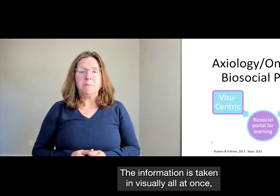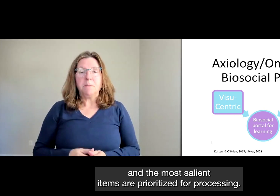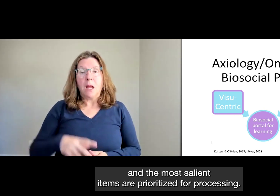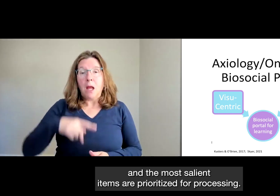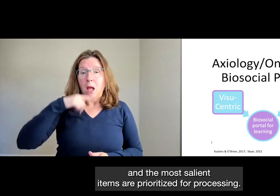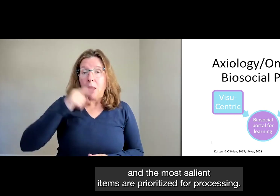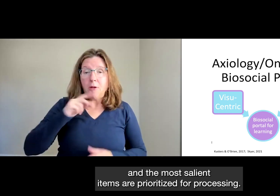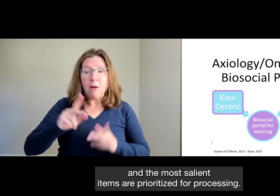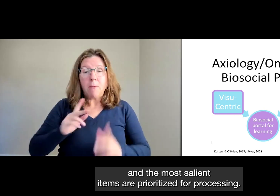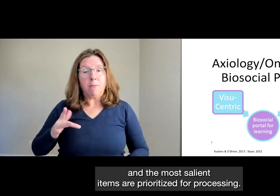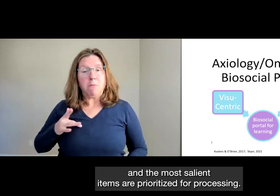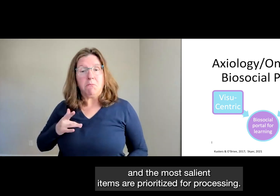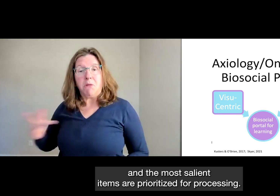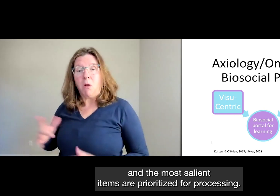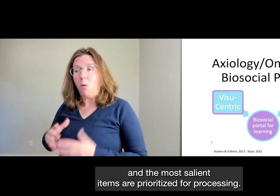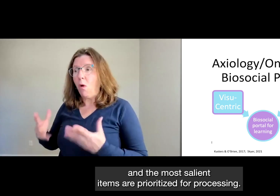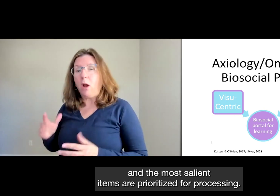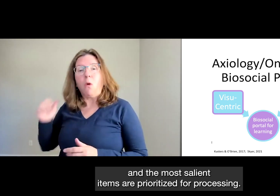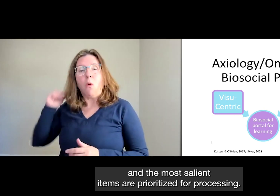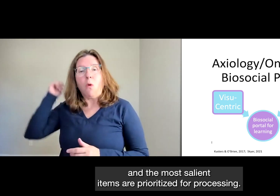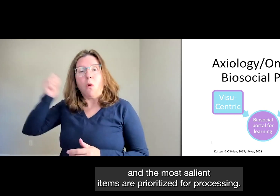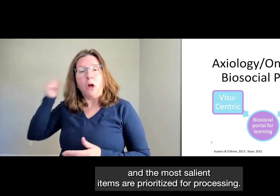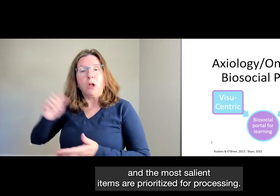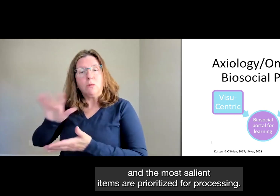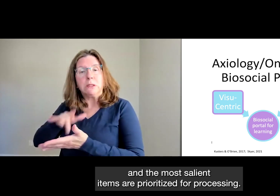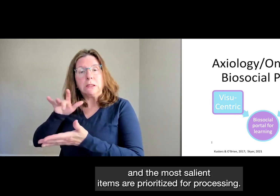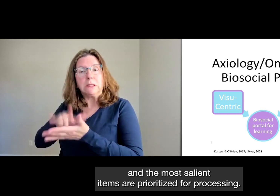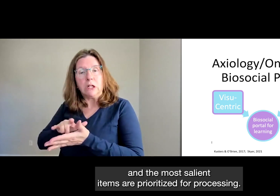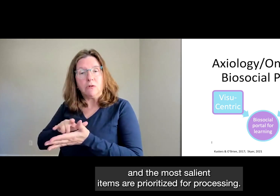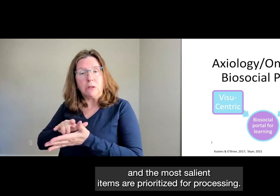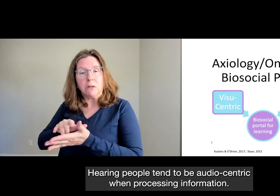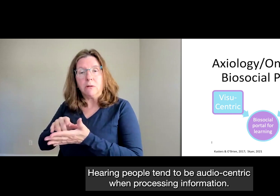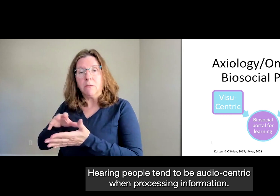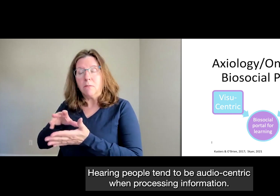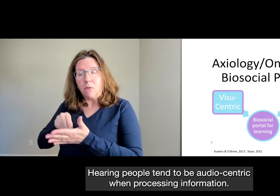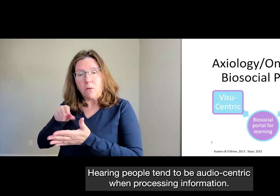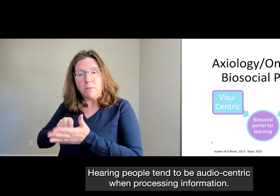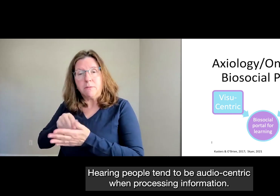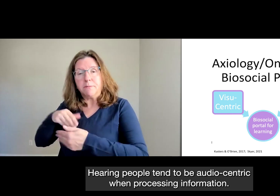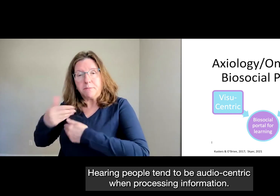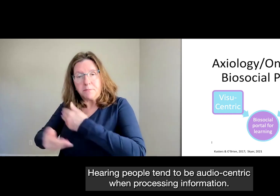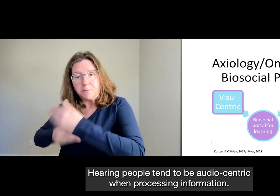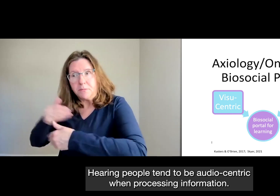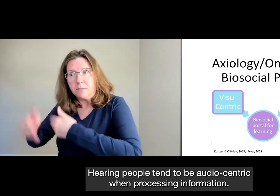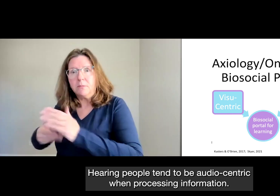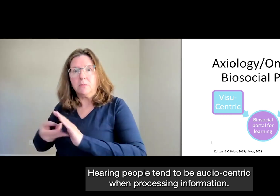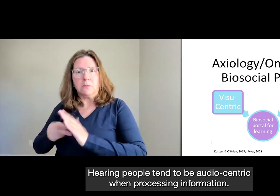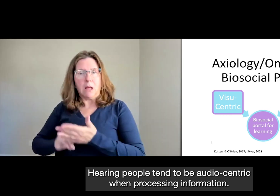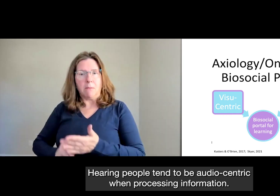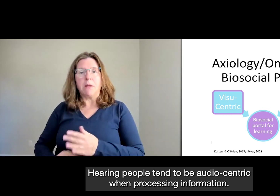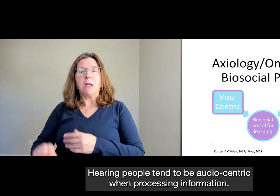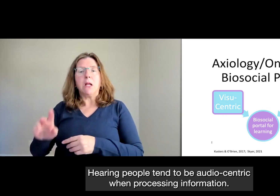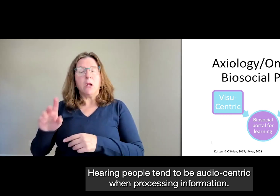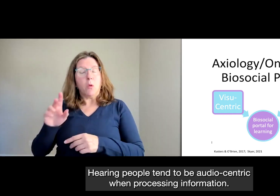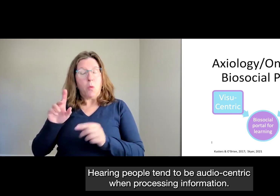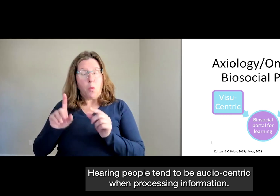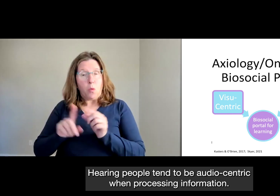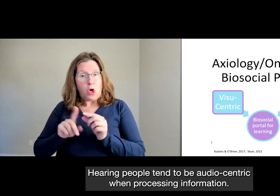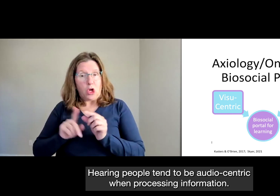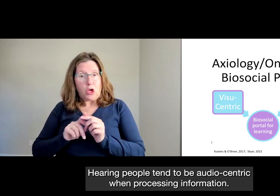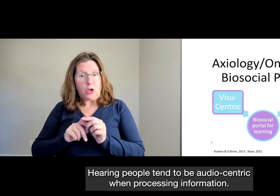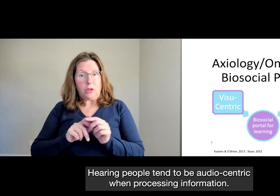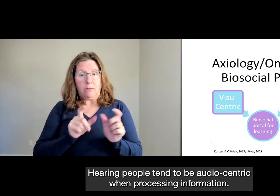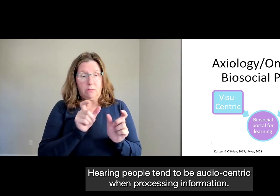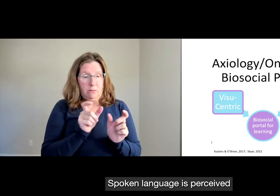once, and the most salient items are prioritized for processing. Hearing people tend to be audiocentric when processing